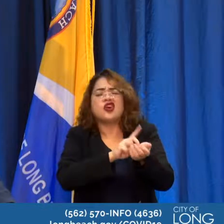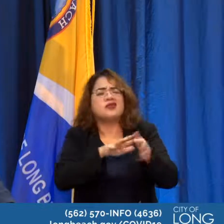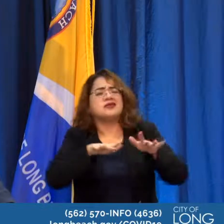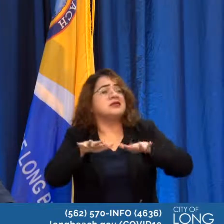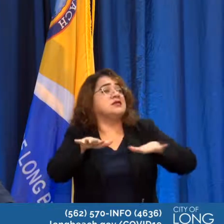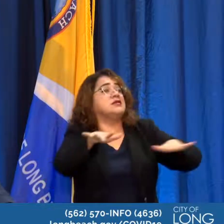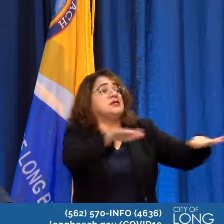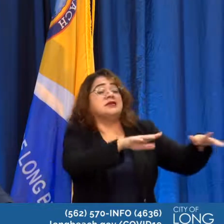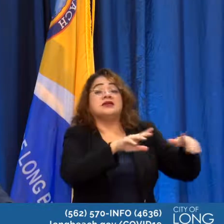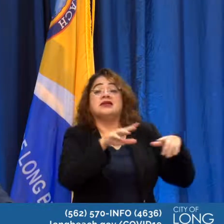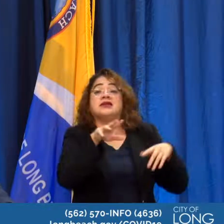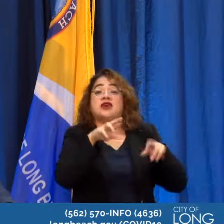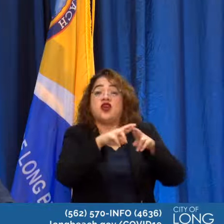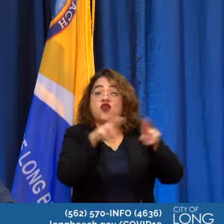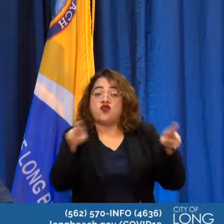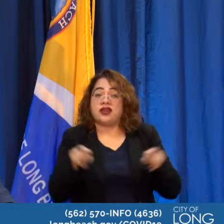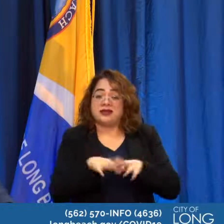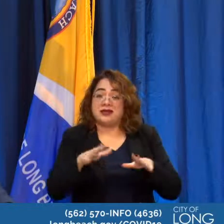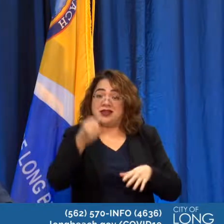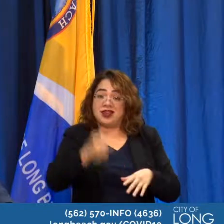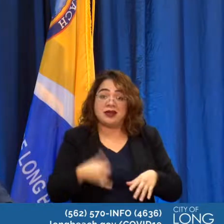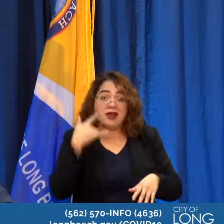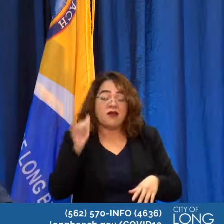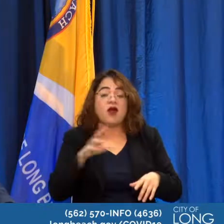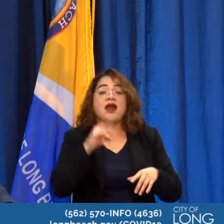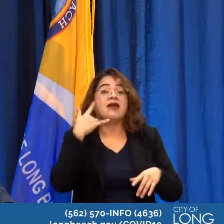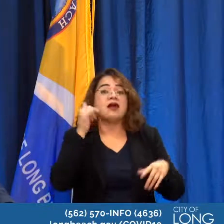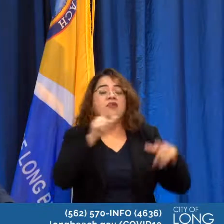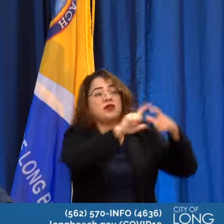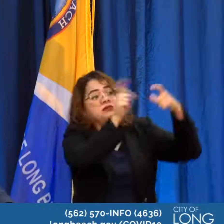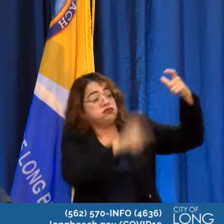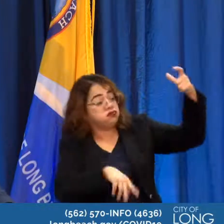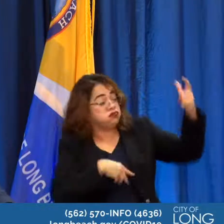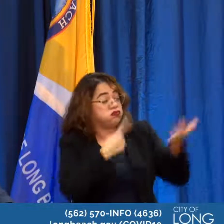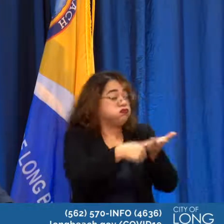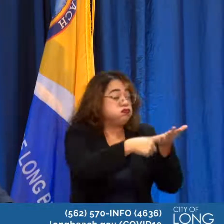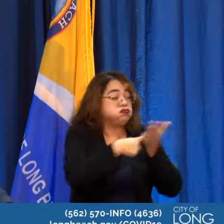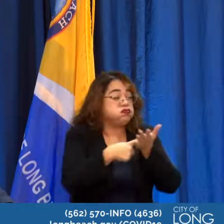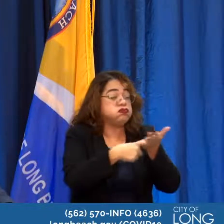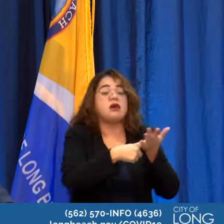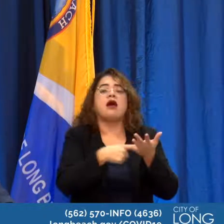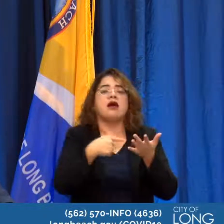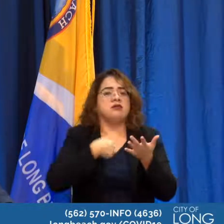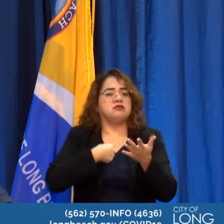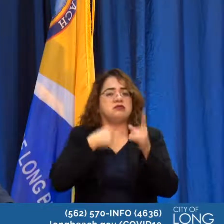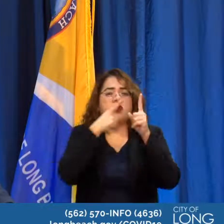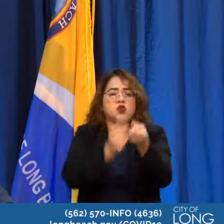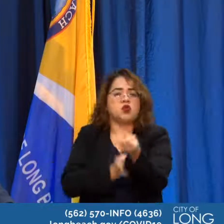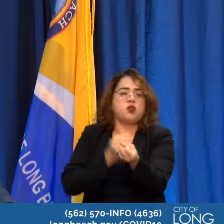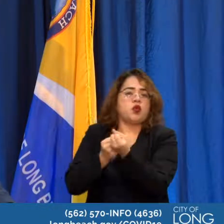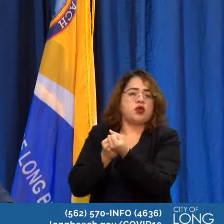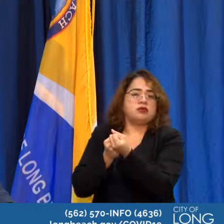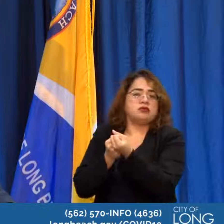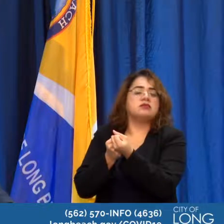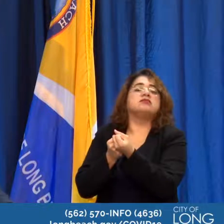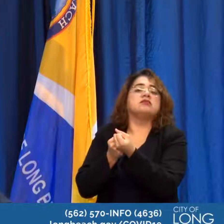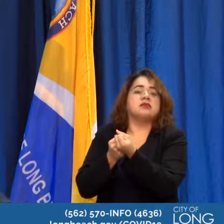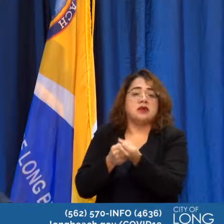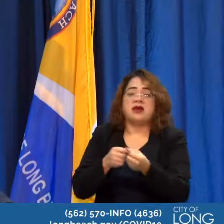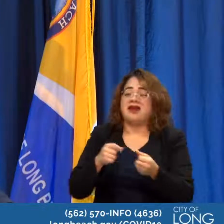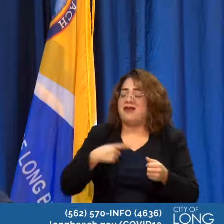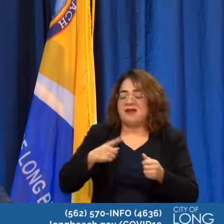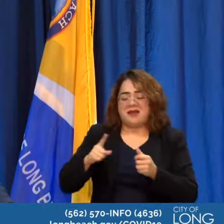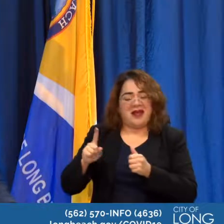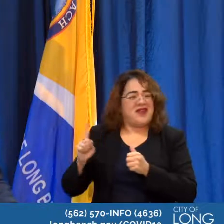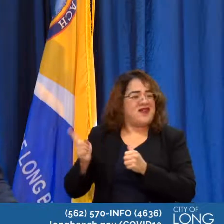county. It's our job and my job to support their work. And I have said from day one that I will support